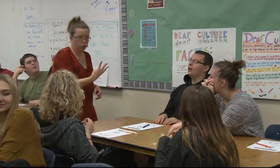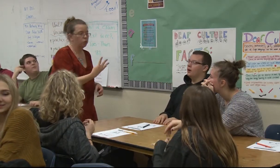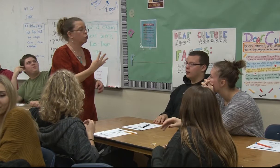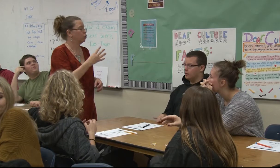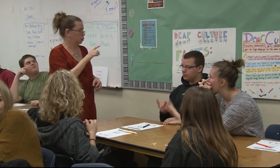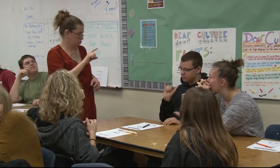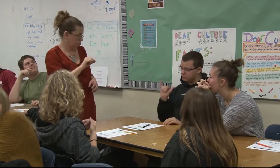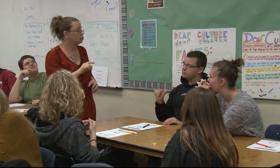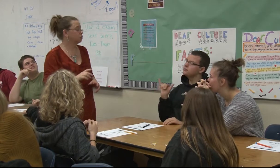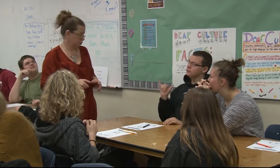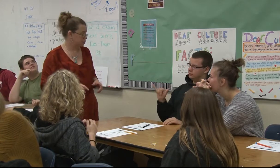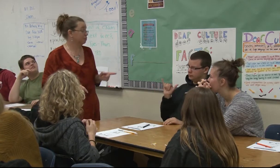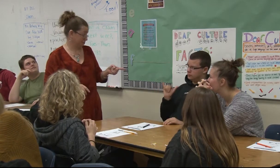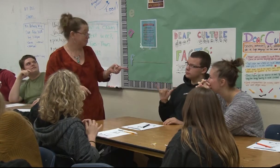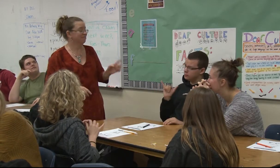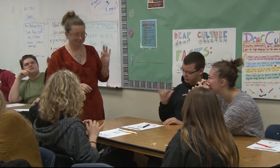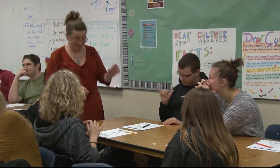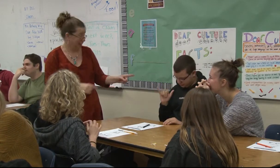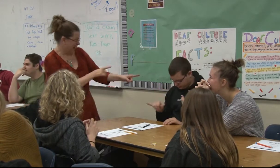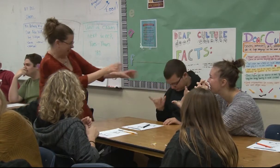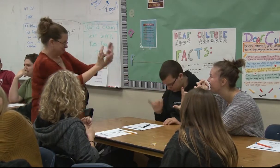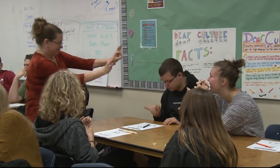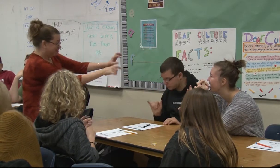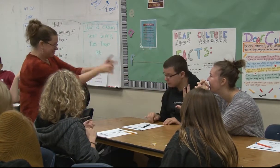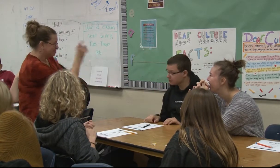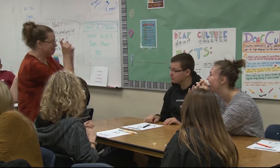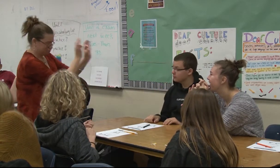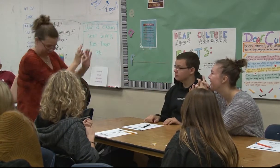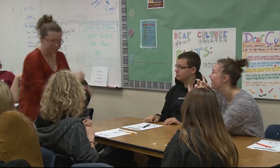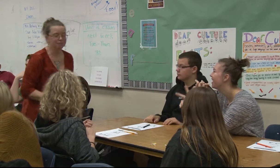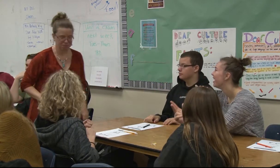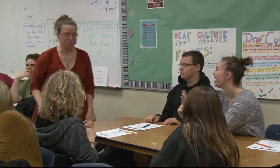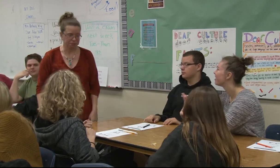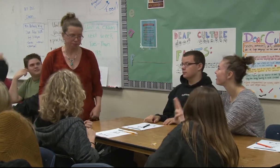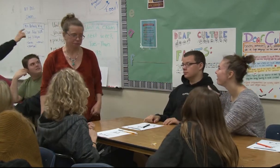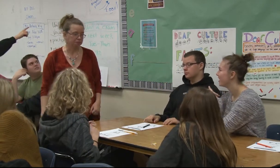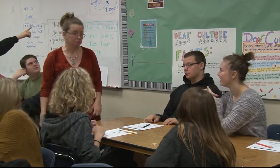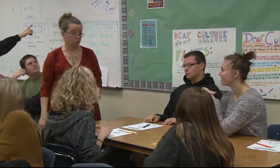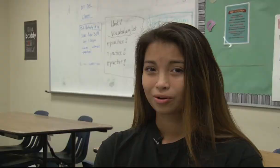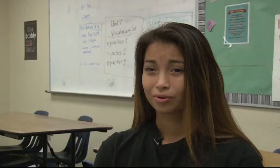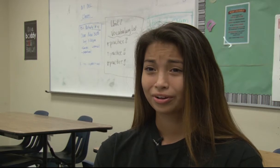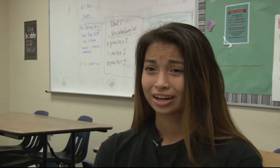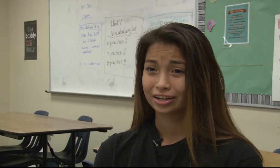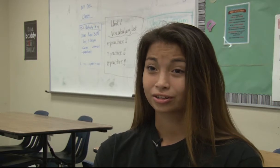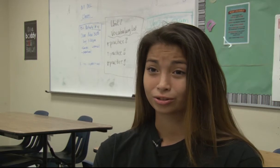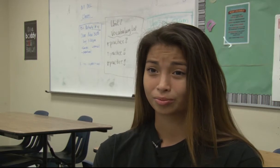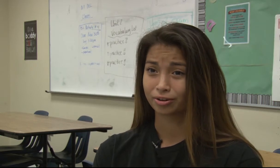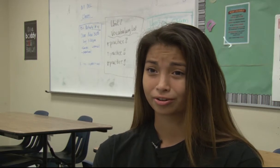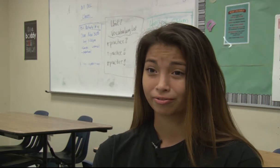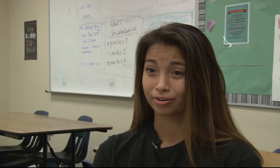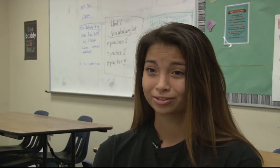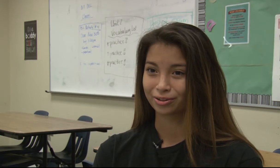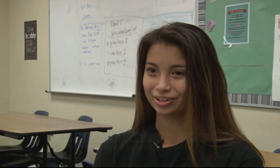it's been initiated, and so far it's been wonderful, and the students want to learn. We only had an interpreter the first three